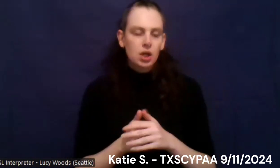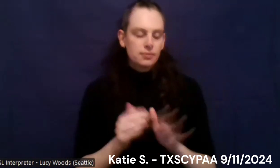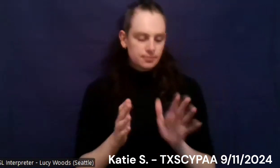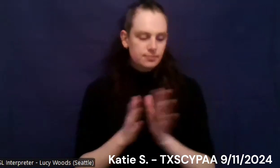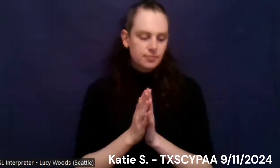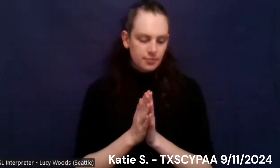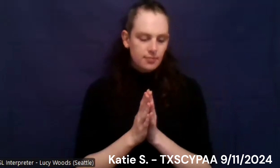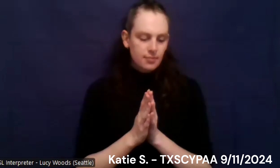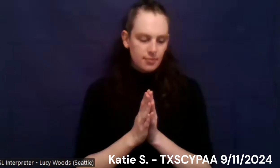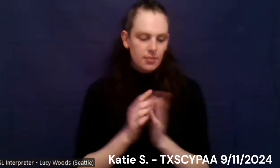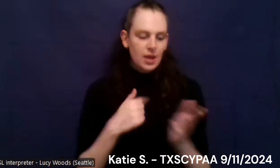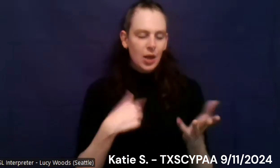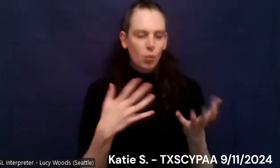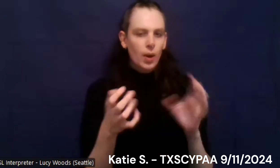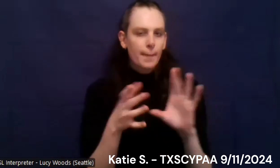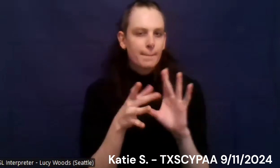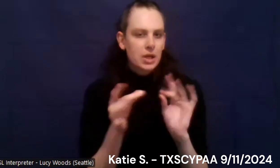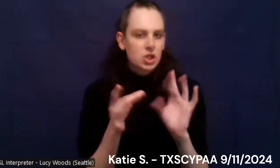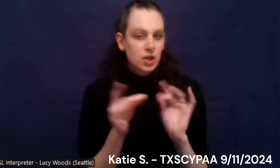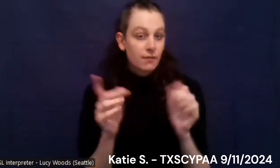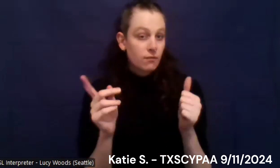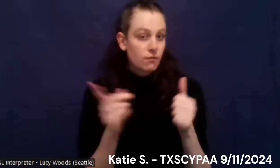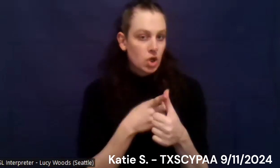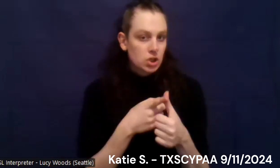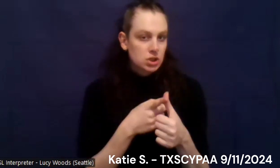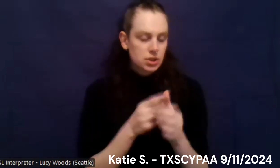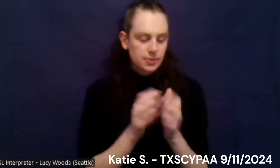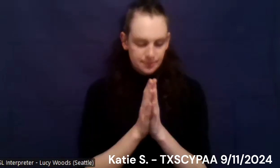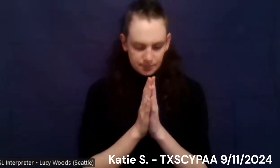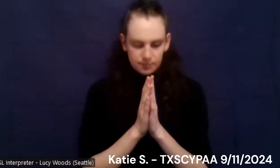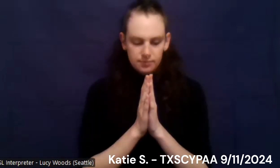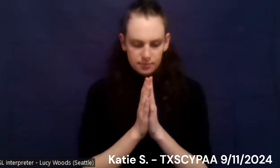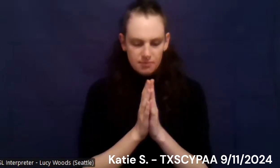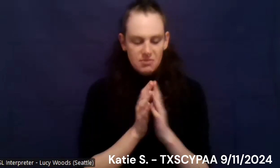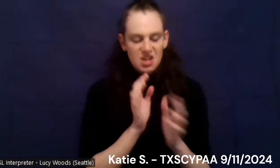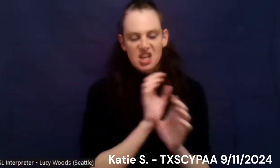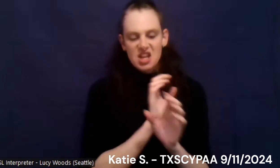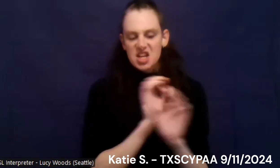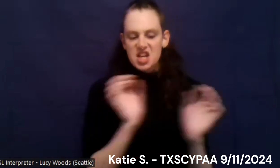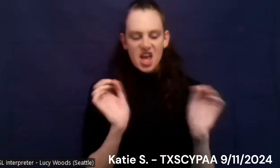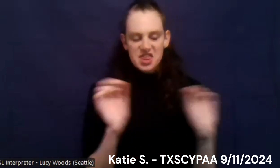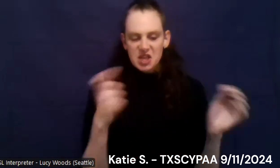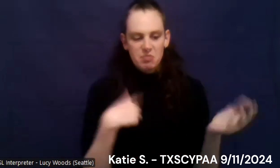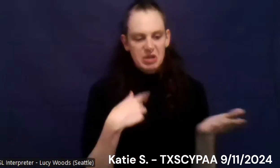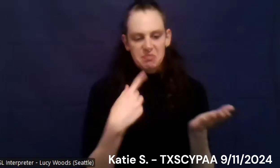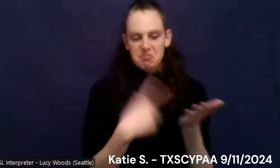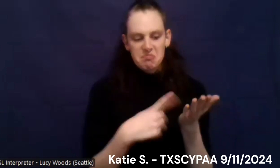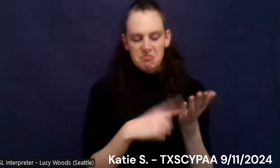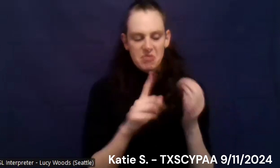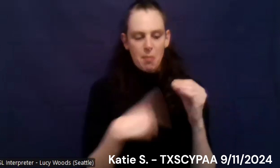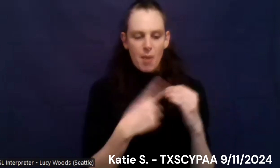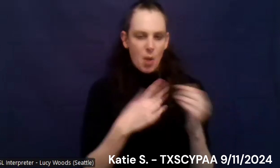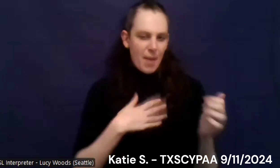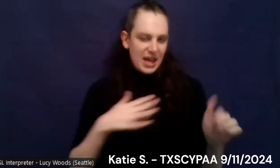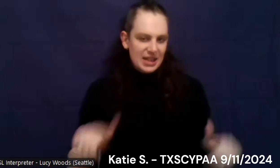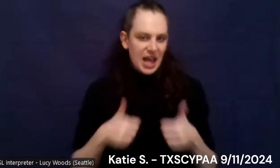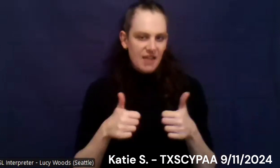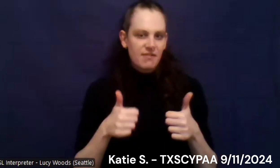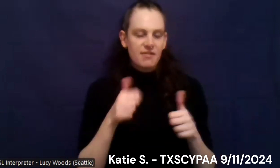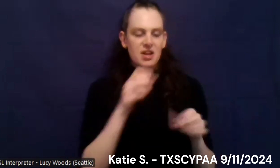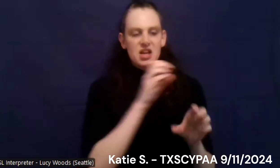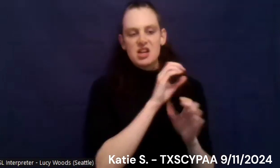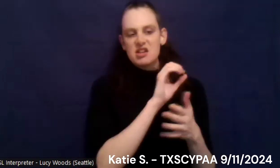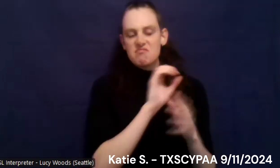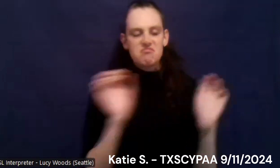that I say. None of the things that I list or I tell you about my life are the reason I'm an alcoholic. I